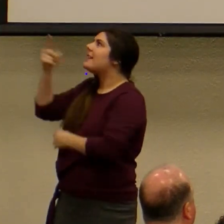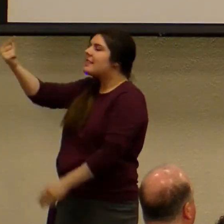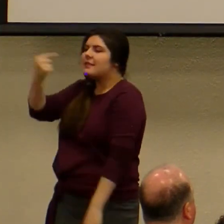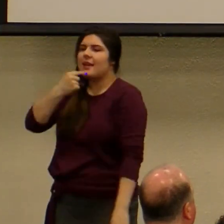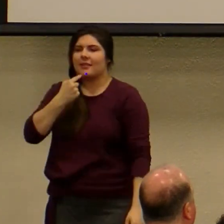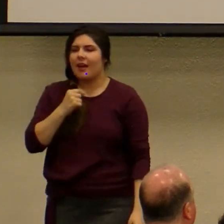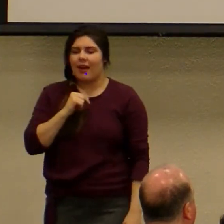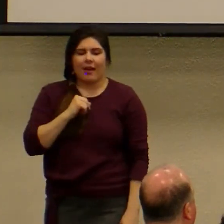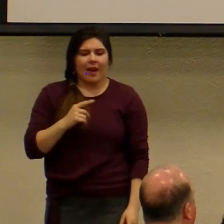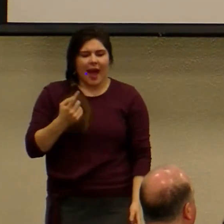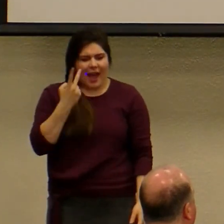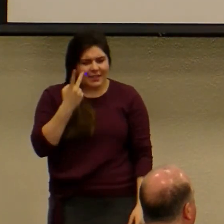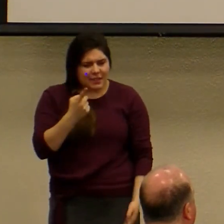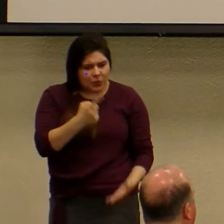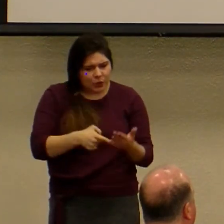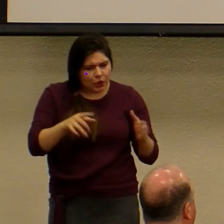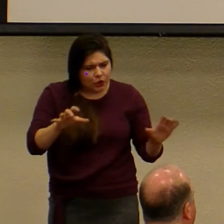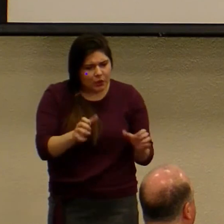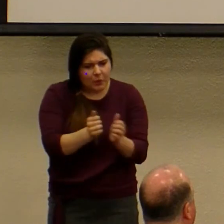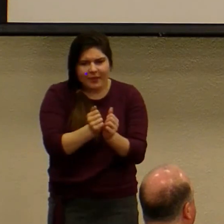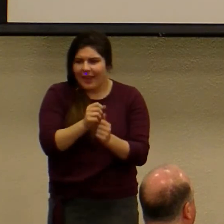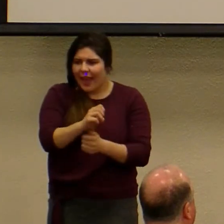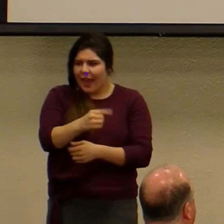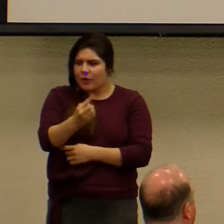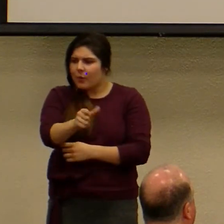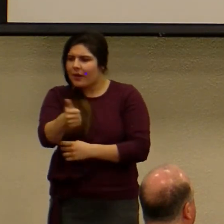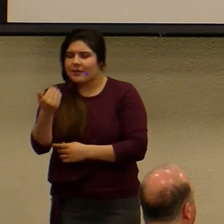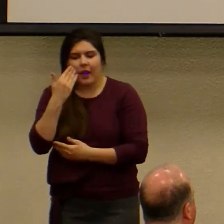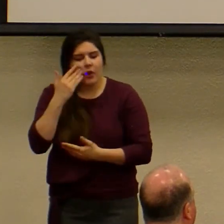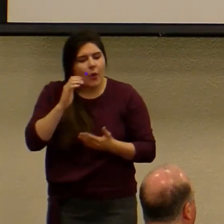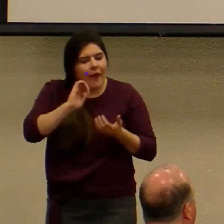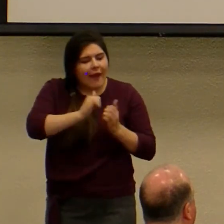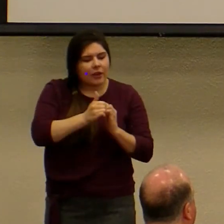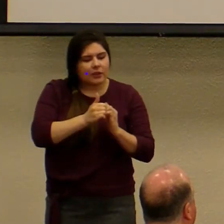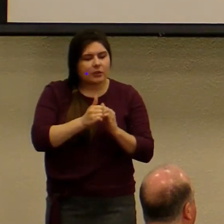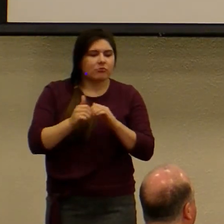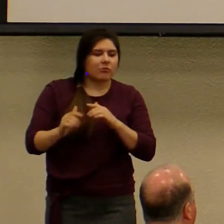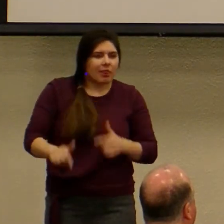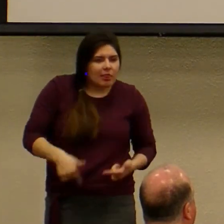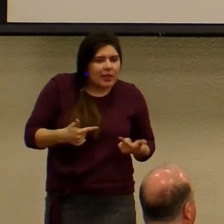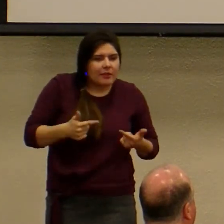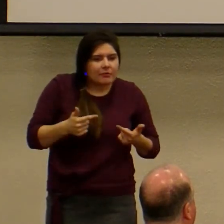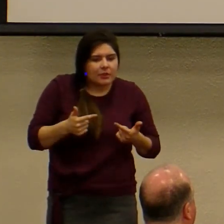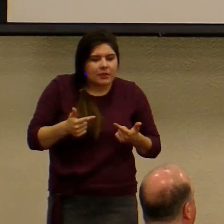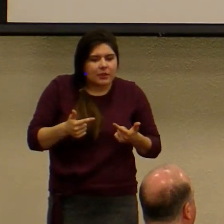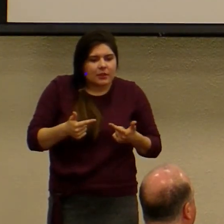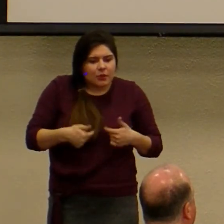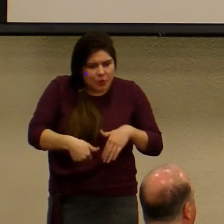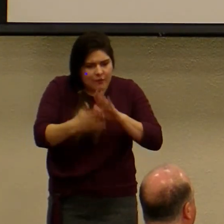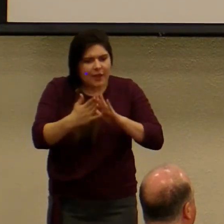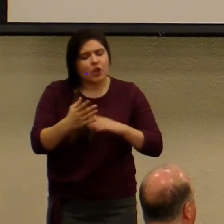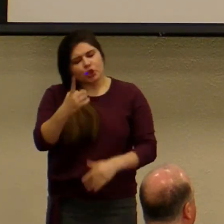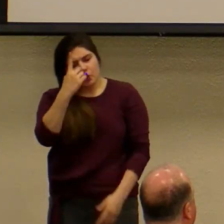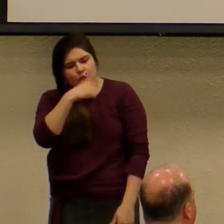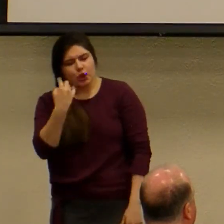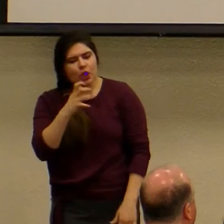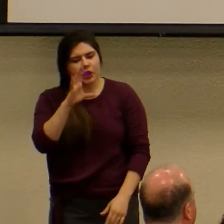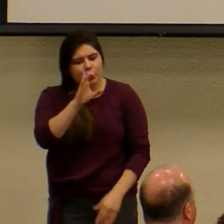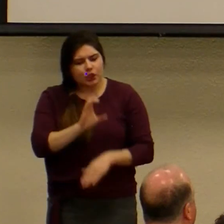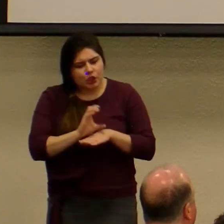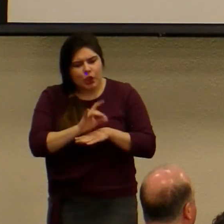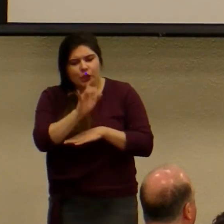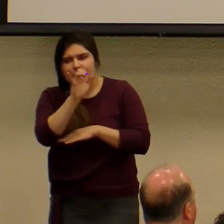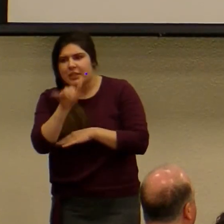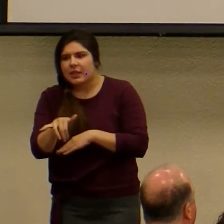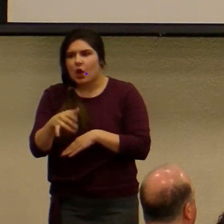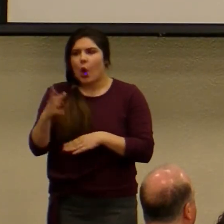I'm not really, I see what you're doing with everybody else. I know how you go through the motions with everybody else. Oh, you look churchy, you look holy, but I know